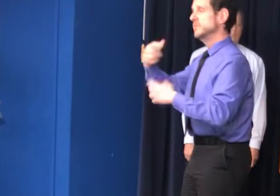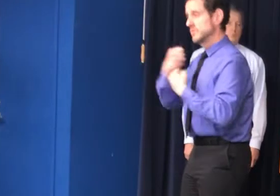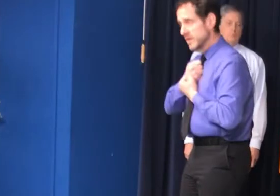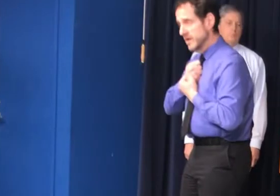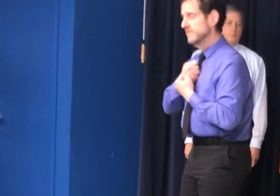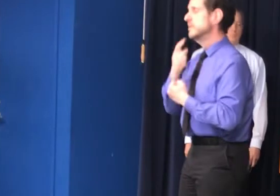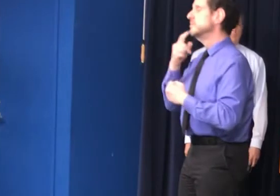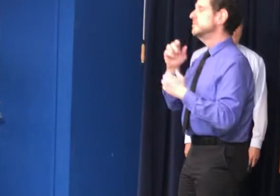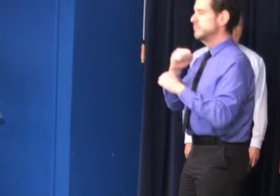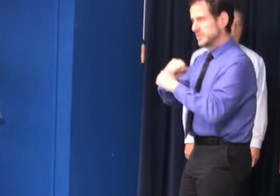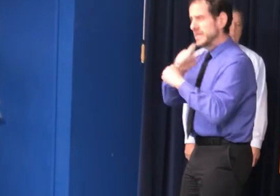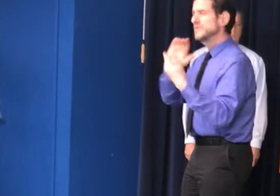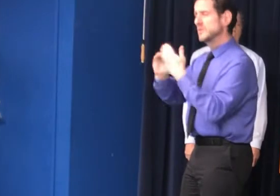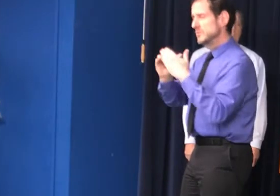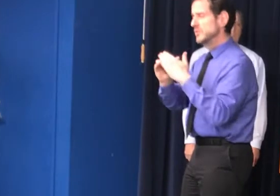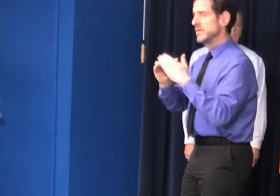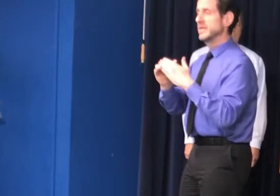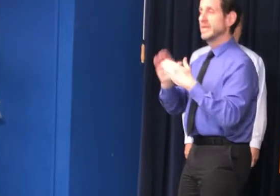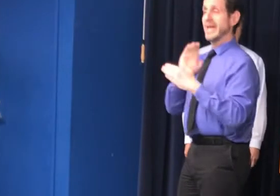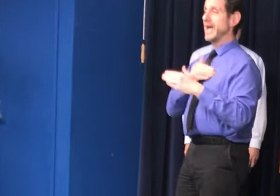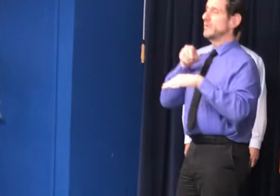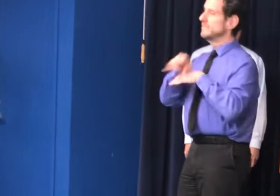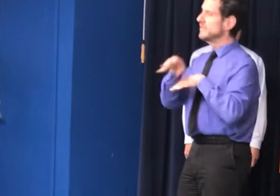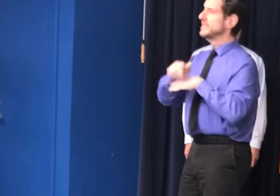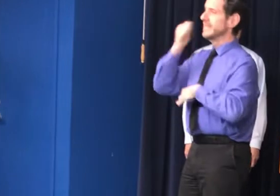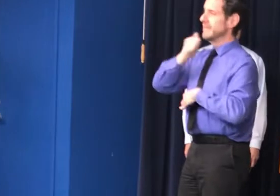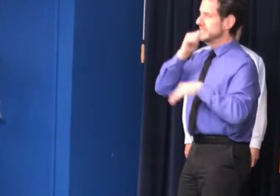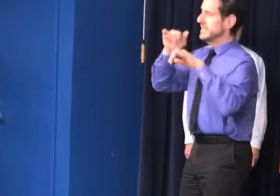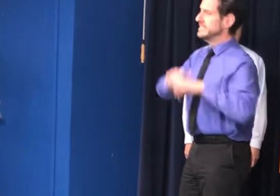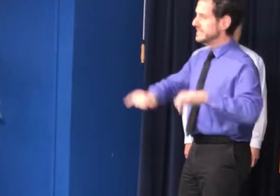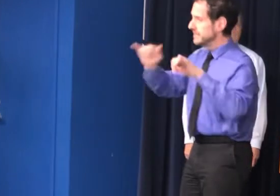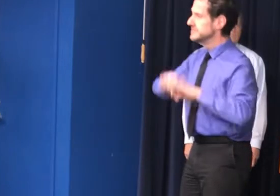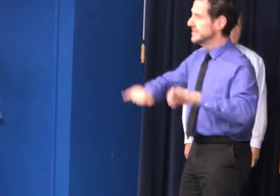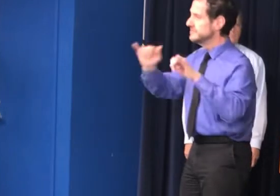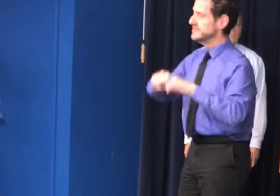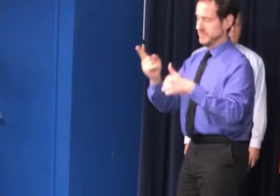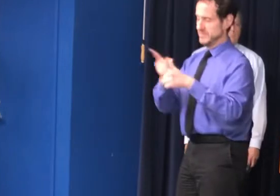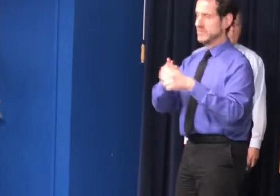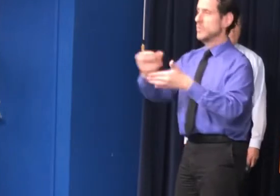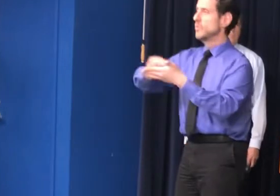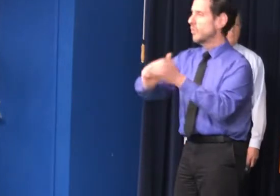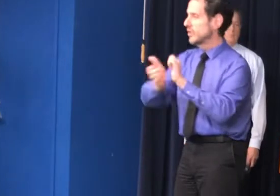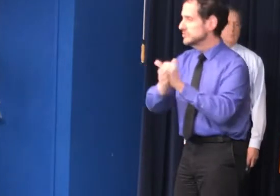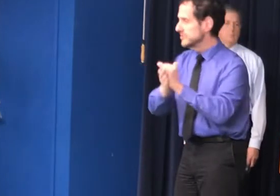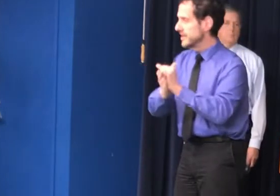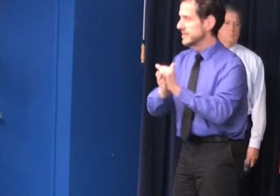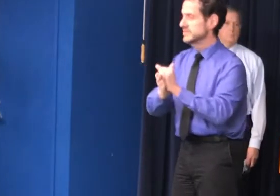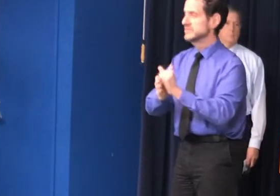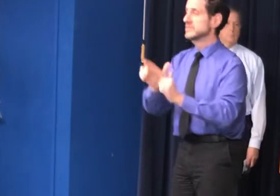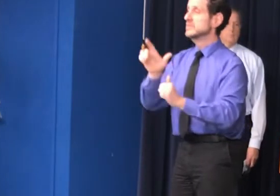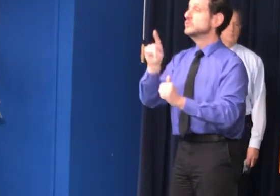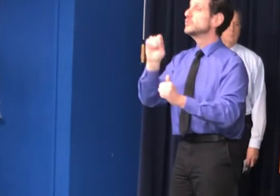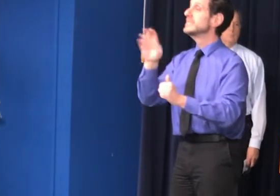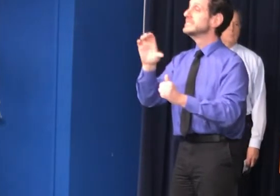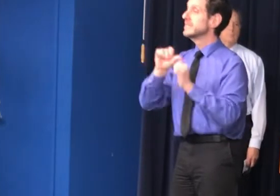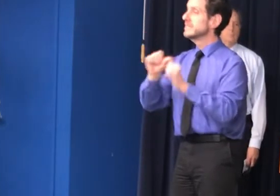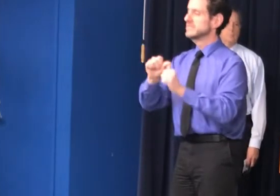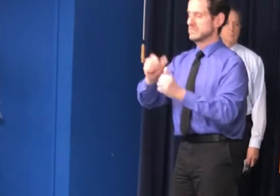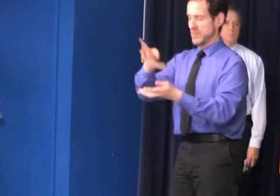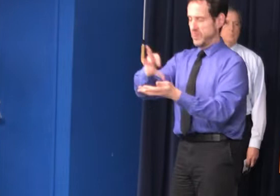by following these same instructions you've been hearing every day. Wash your hands for 20 seconds with